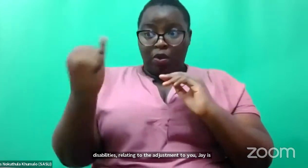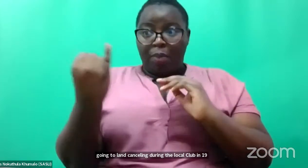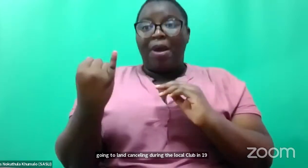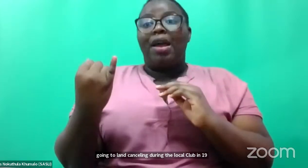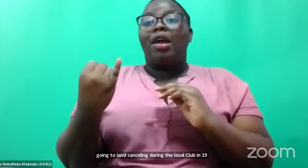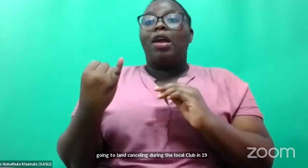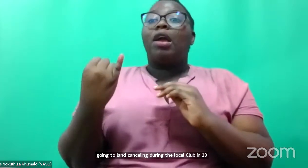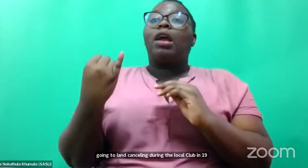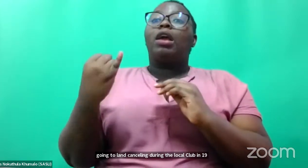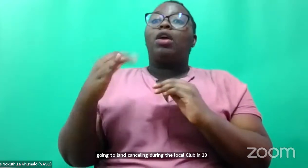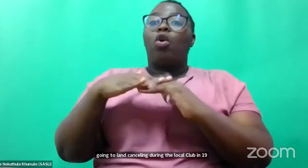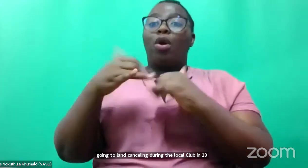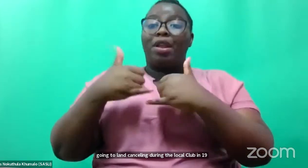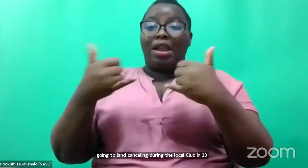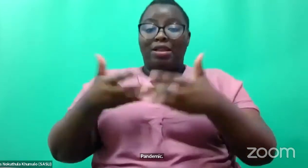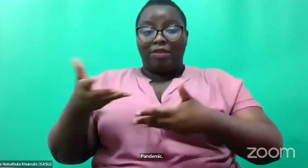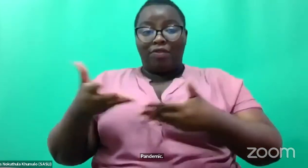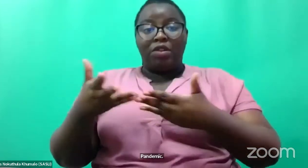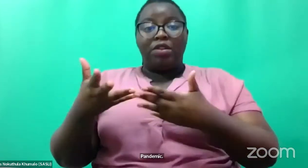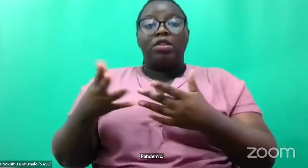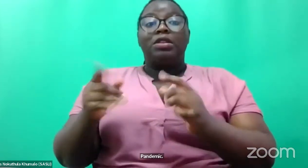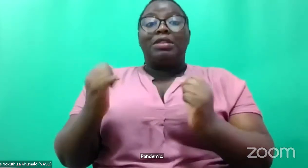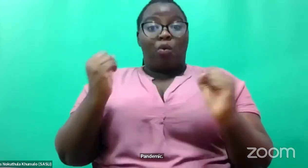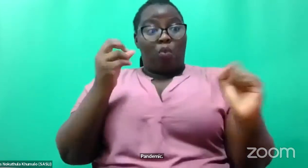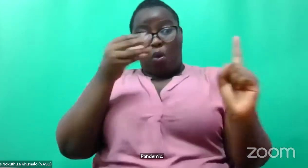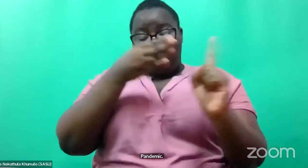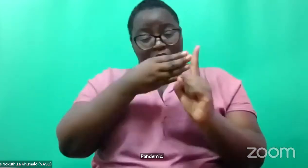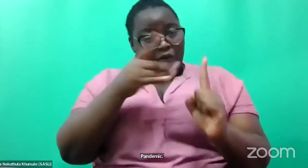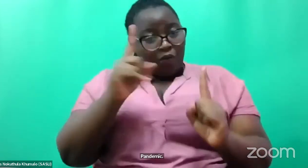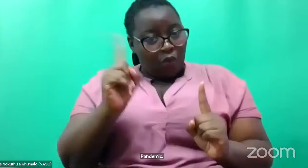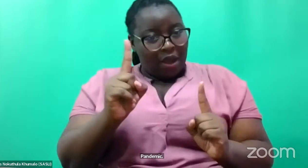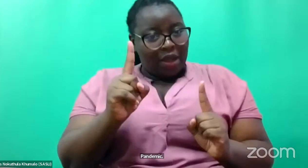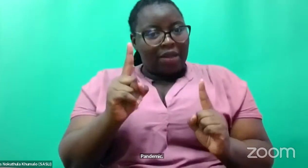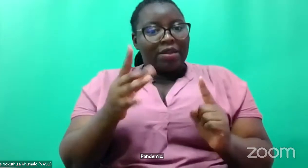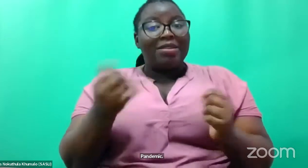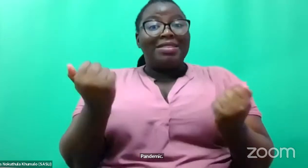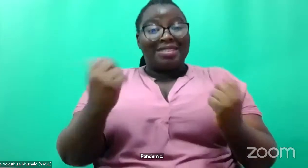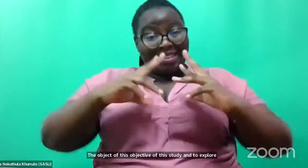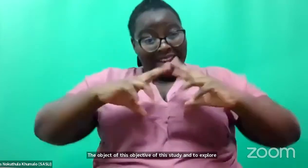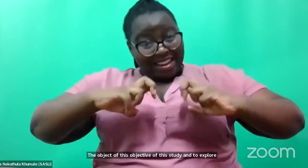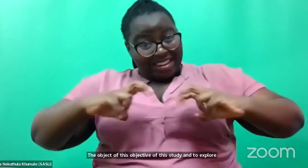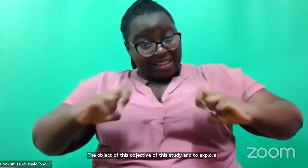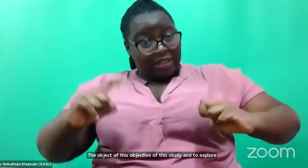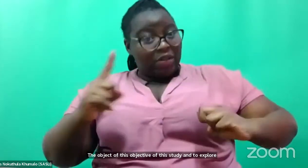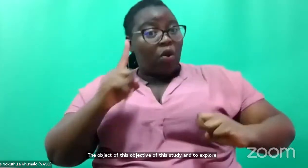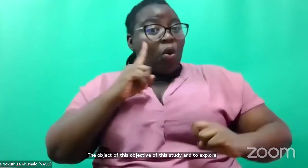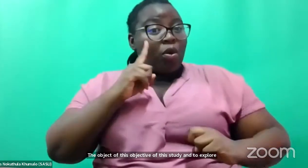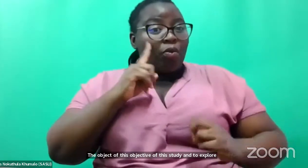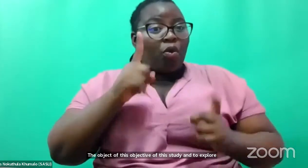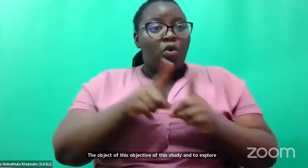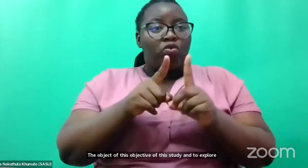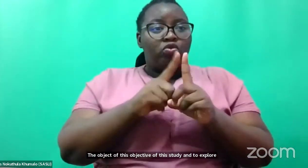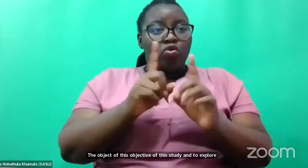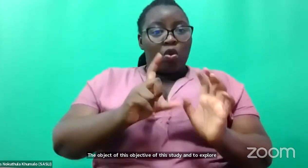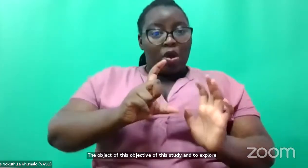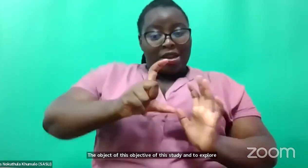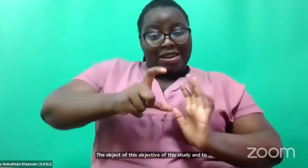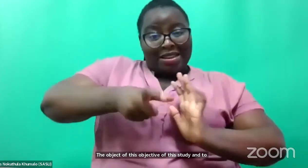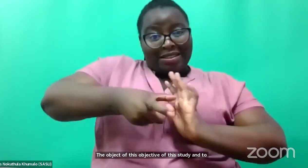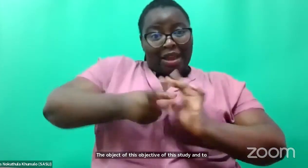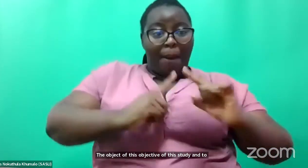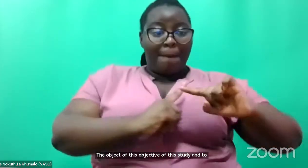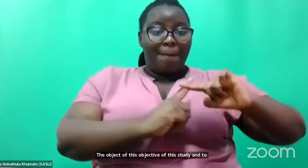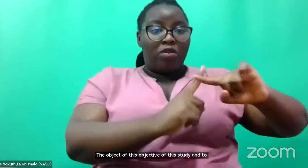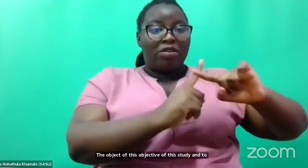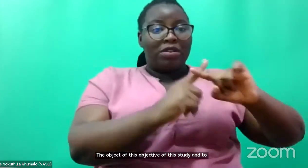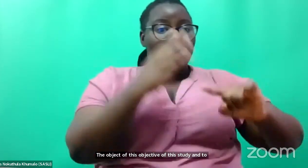pandemic. The objective of this study are to explore and describe the positive experiences UKZN students